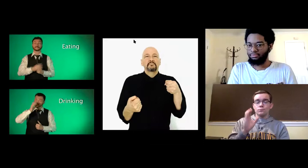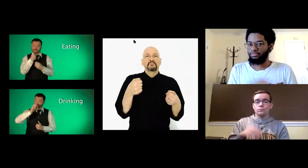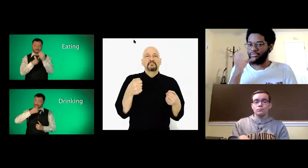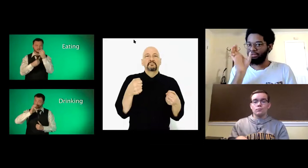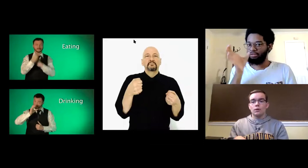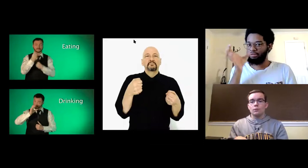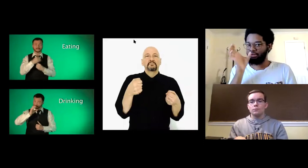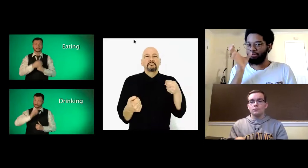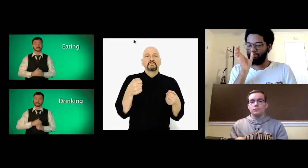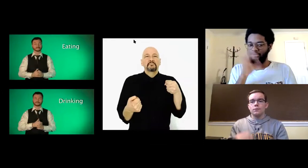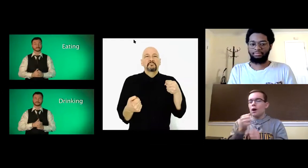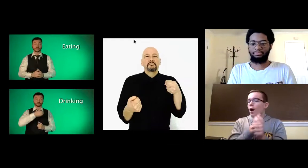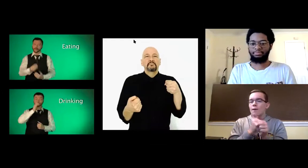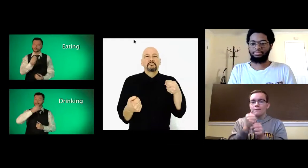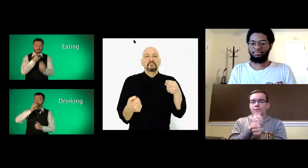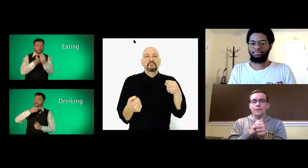Drinking.